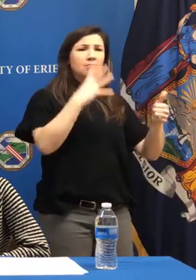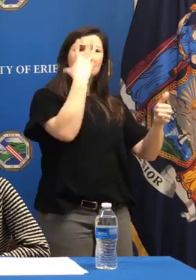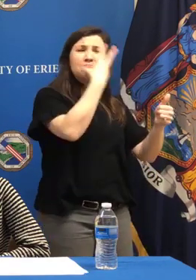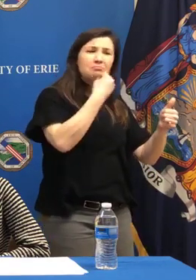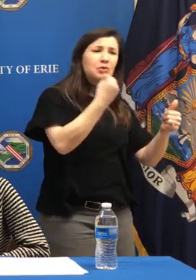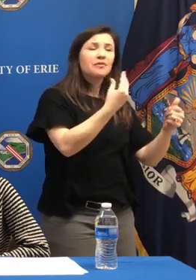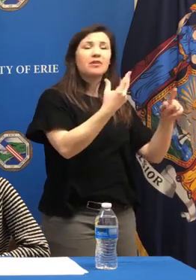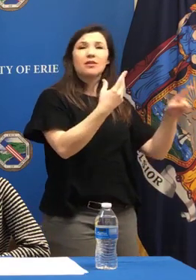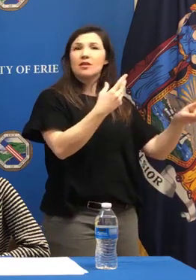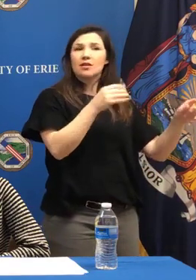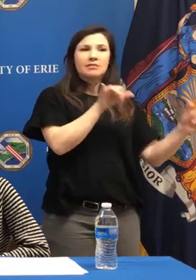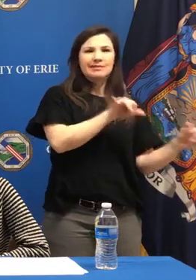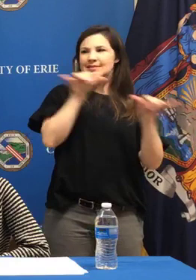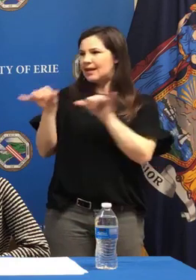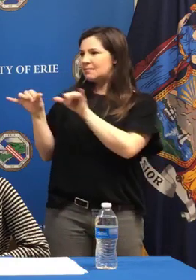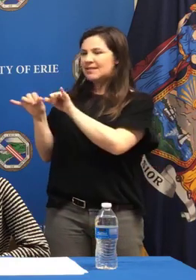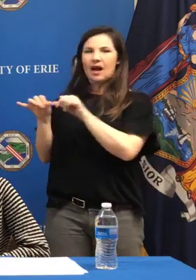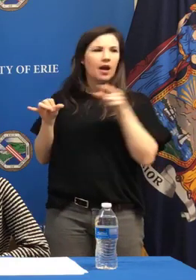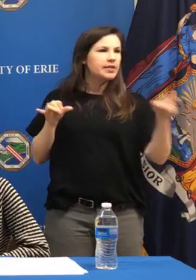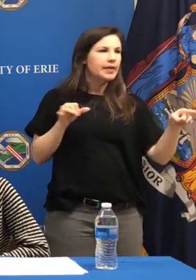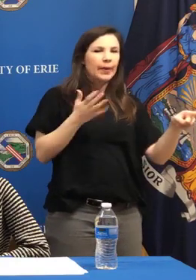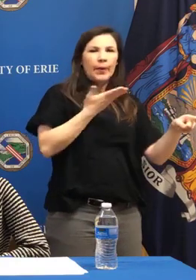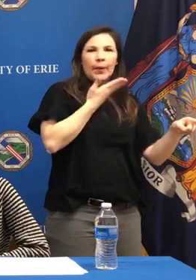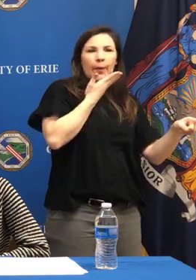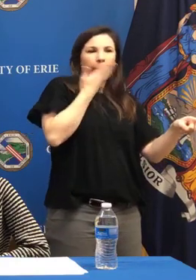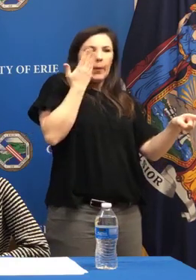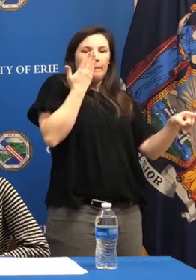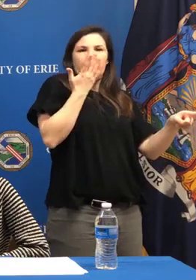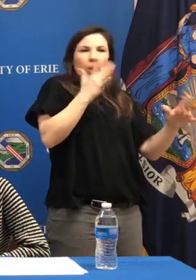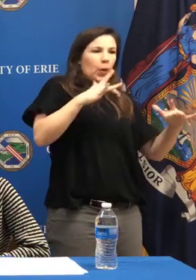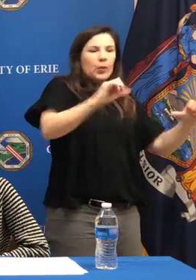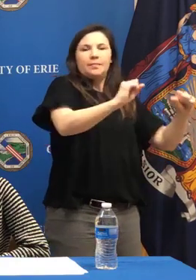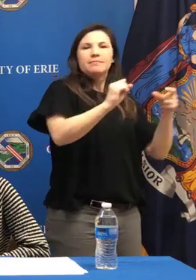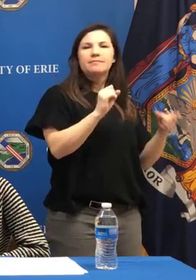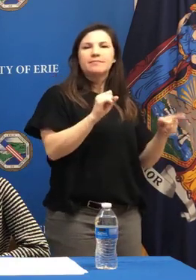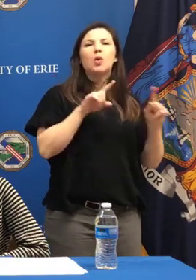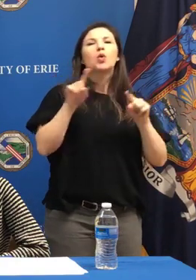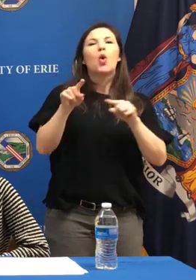and almost as large as Chestnut Ridge, and nobody's there. Go to our website,